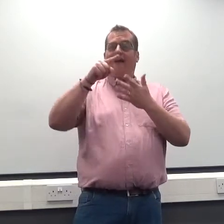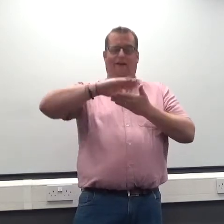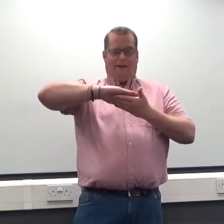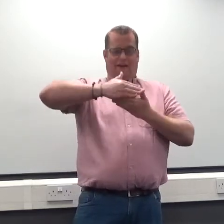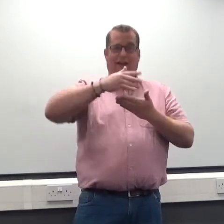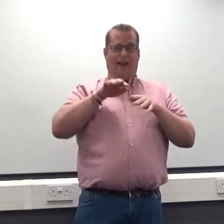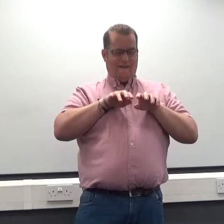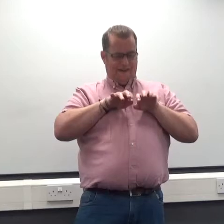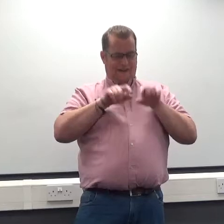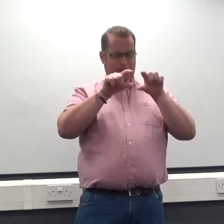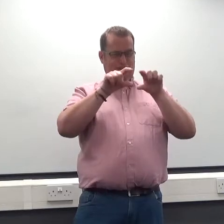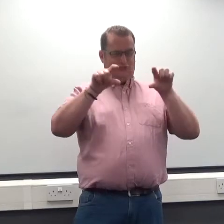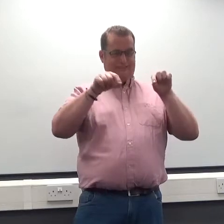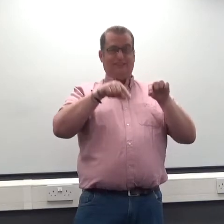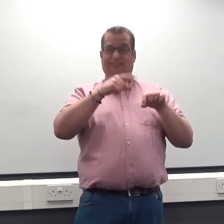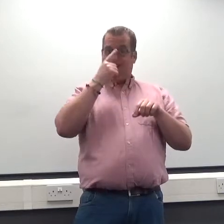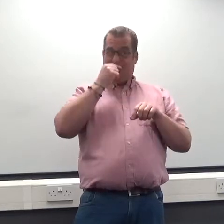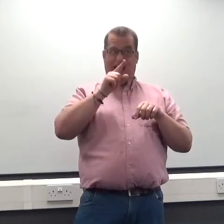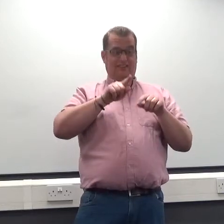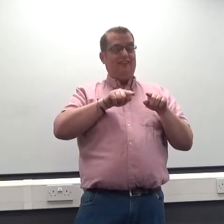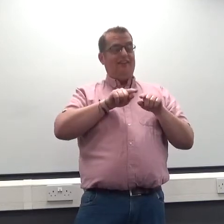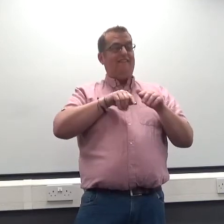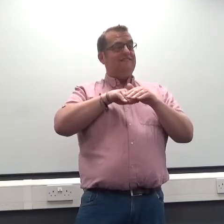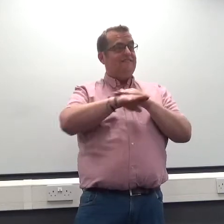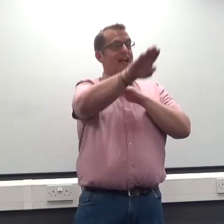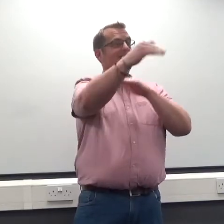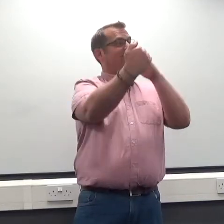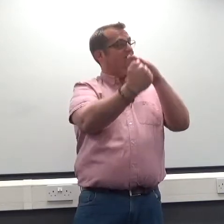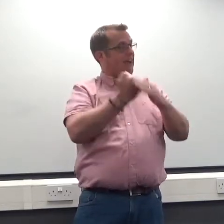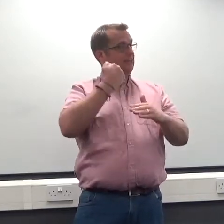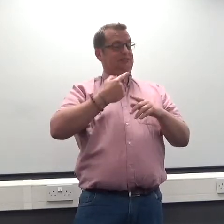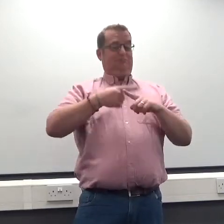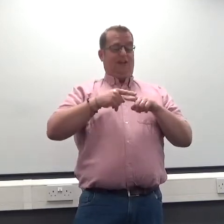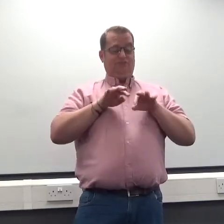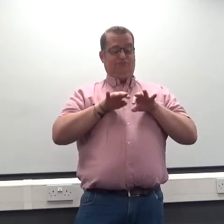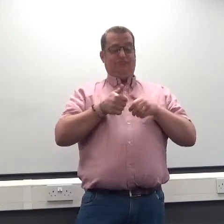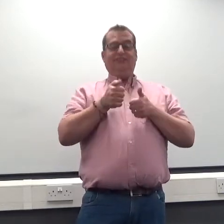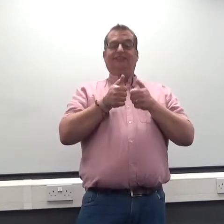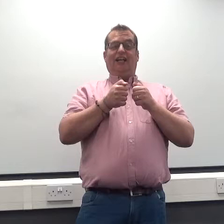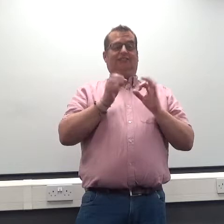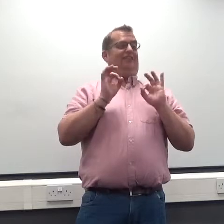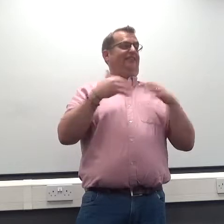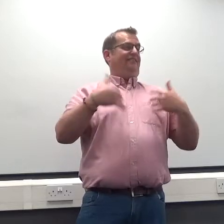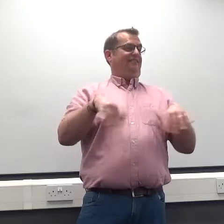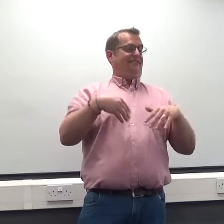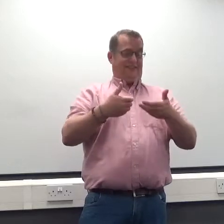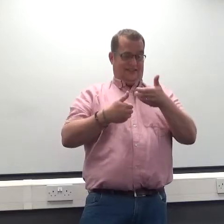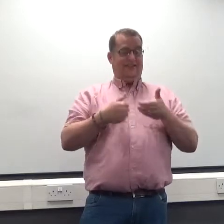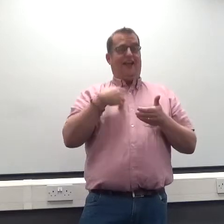telephones that we were given, like an old-fashioned Nokia phone. It was like a text, which meant that we were able to send faxes and receive